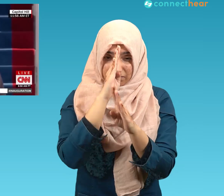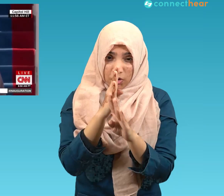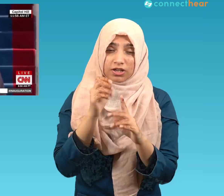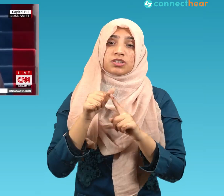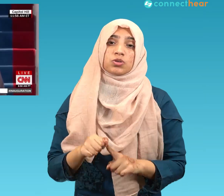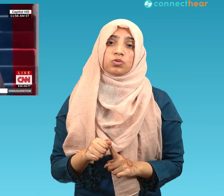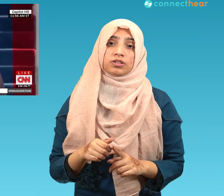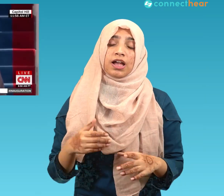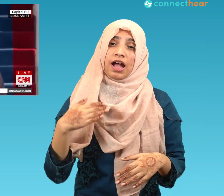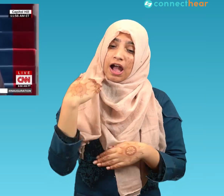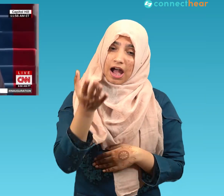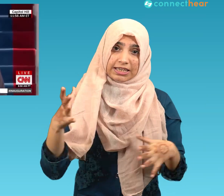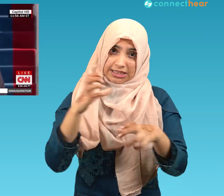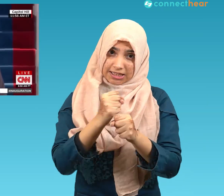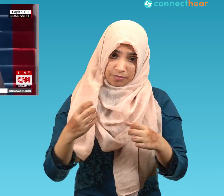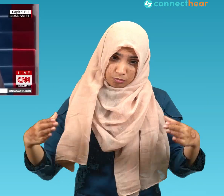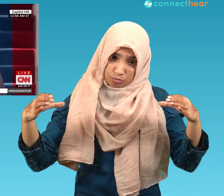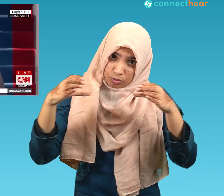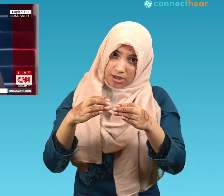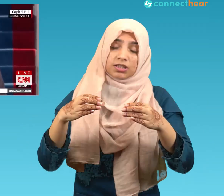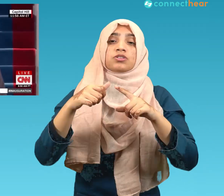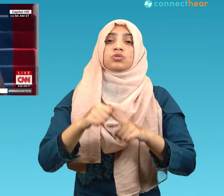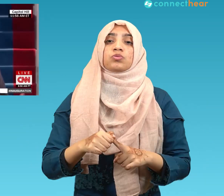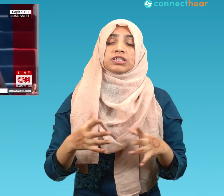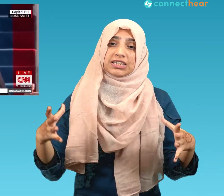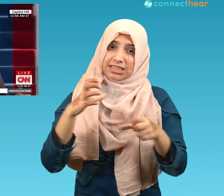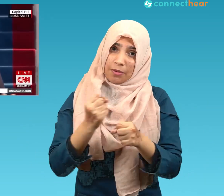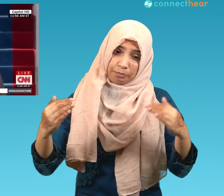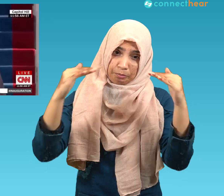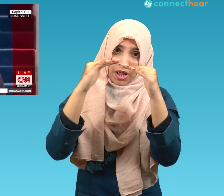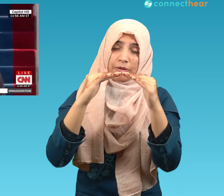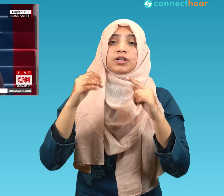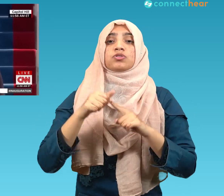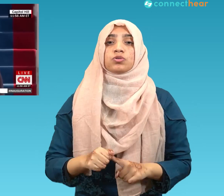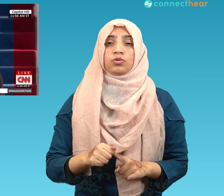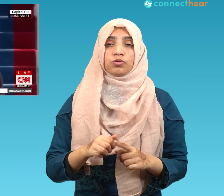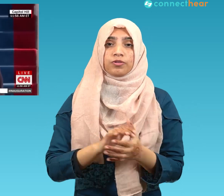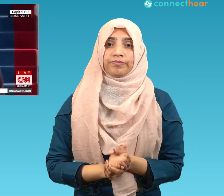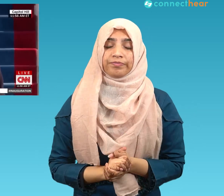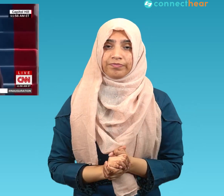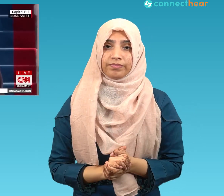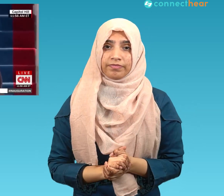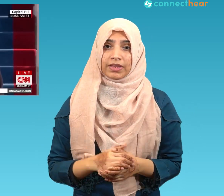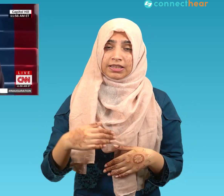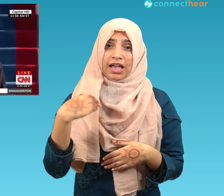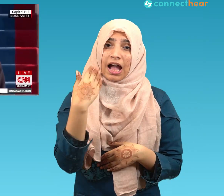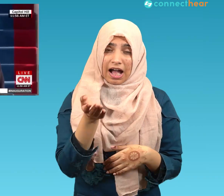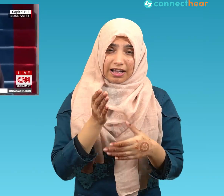unity. Unity. In another January, on New Year's